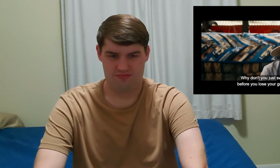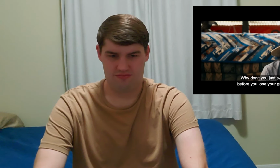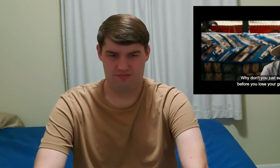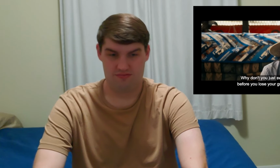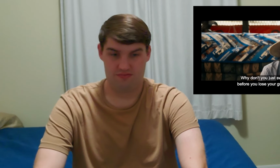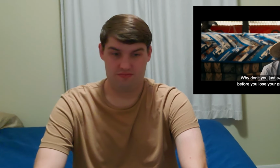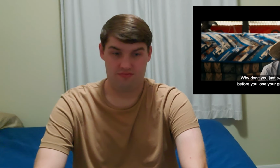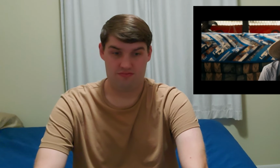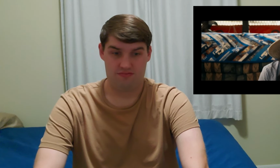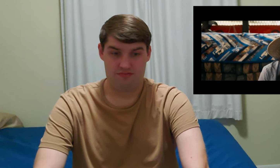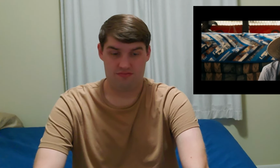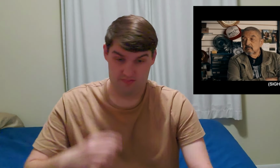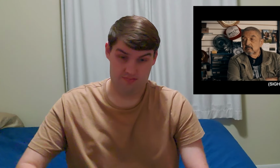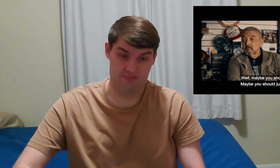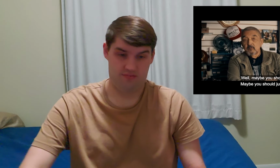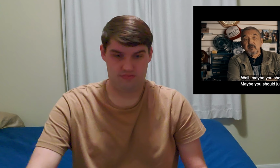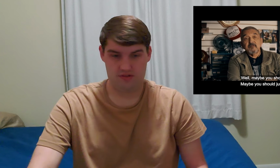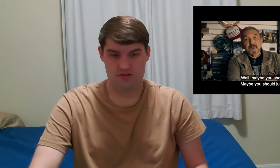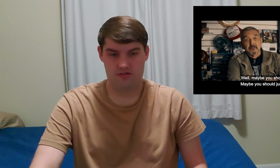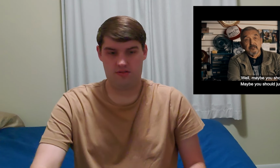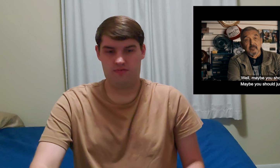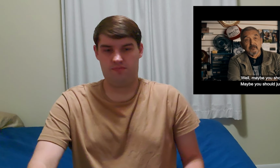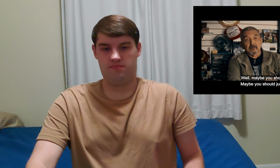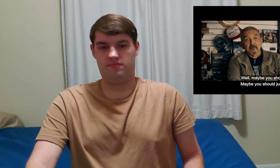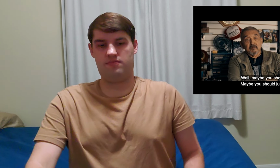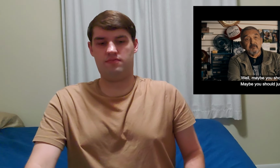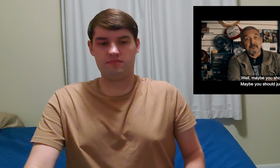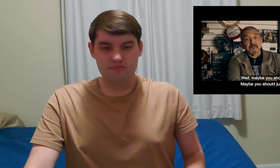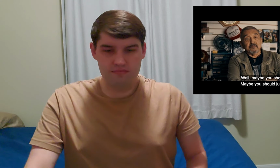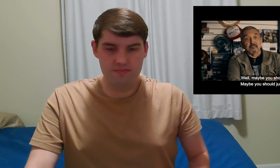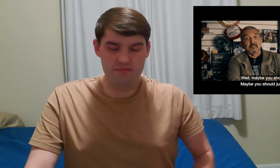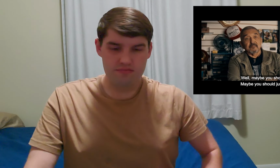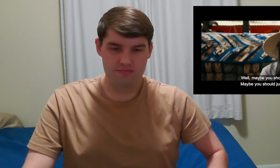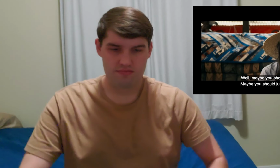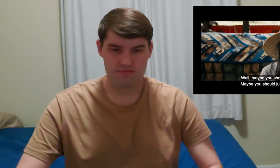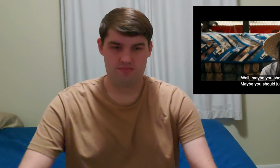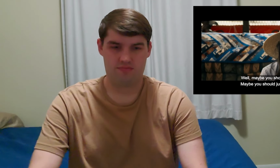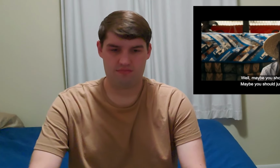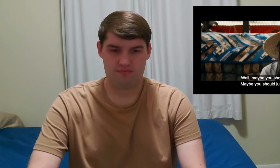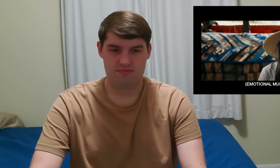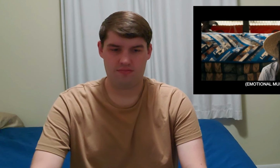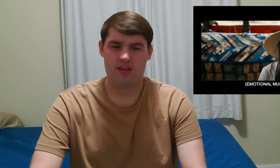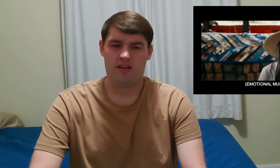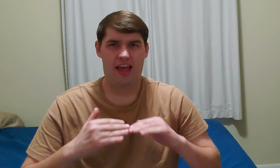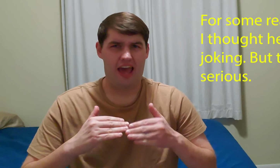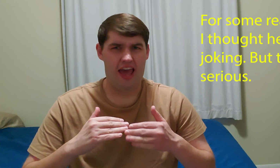too? Well, maybe you shouldn't talk to her. Maybe you should just listen for once.